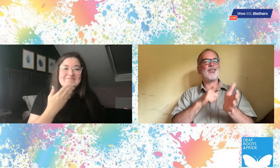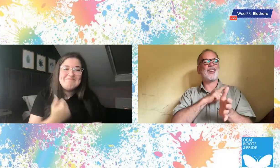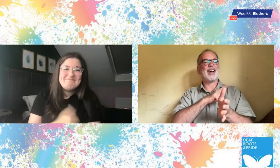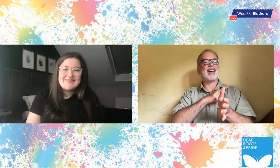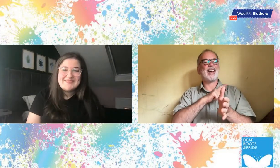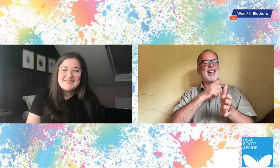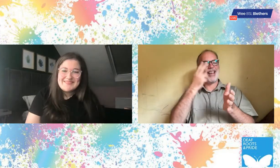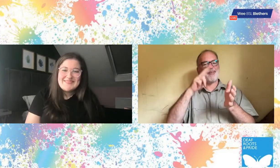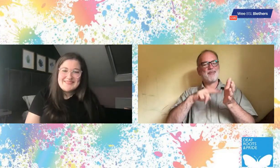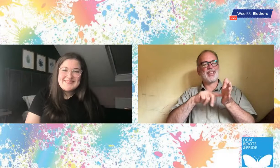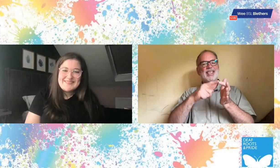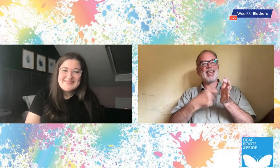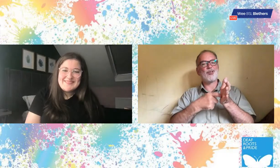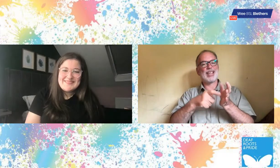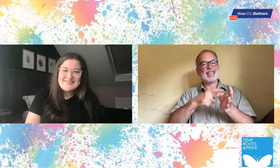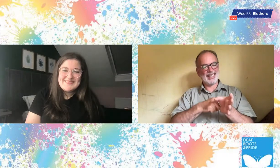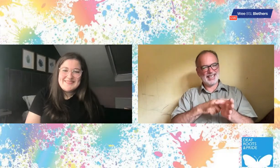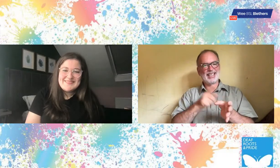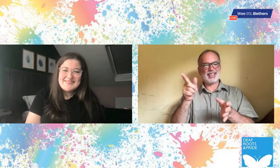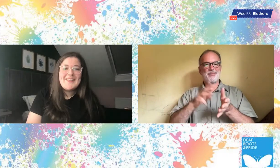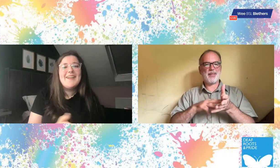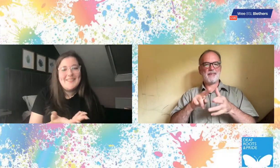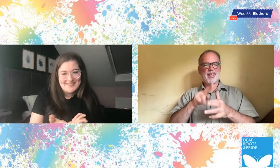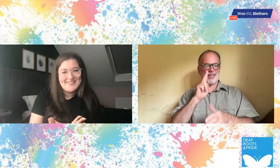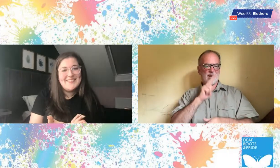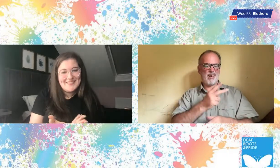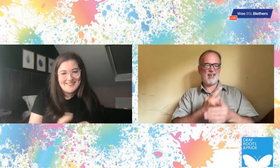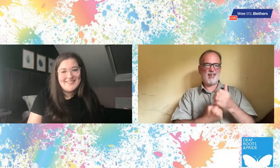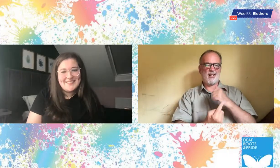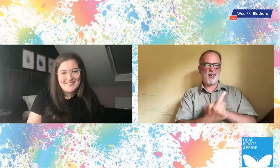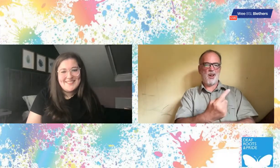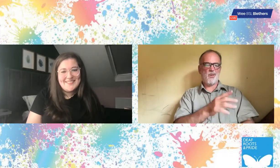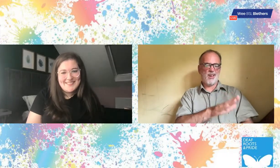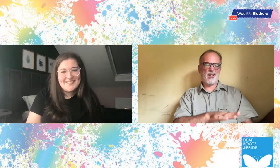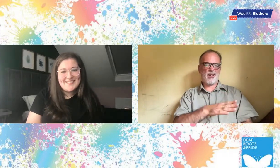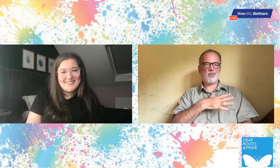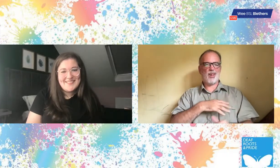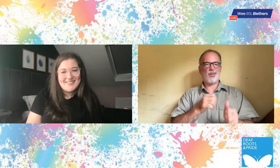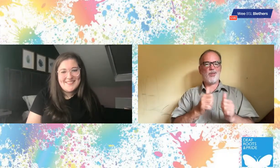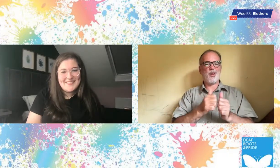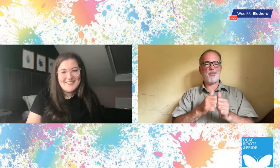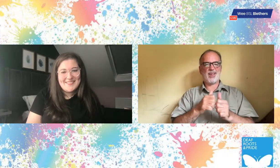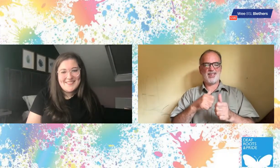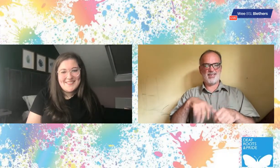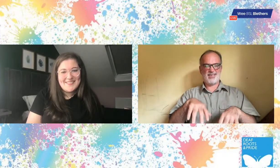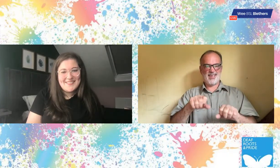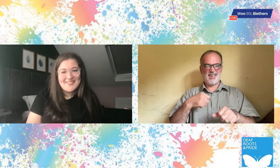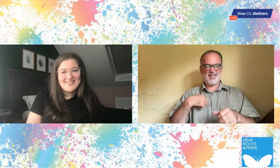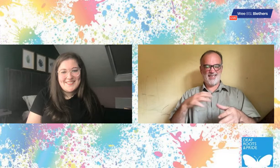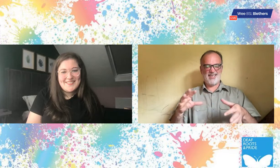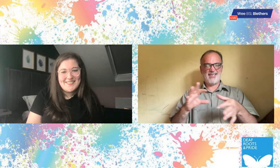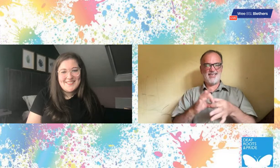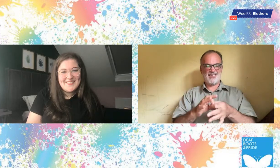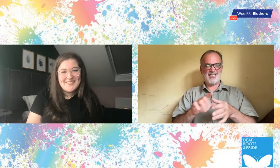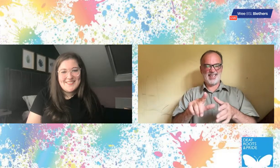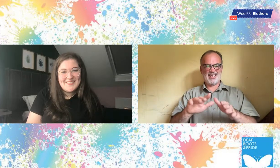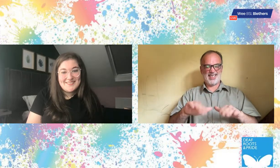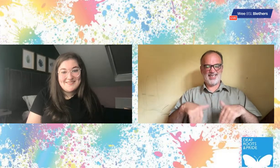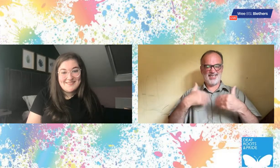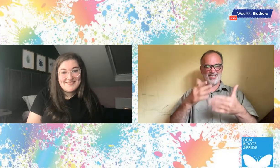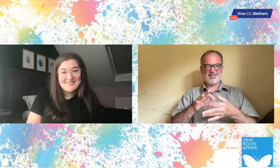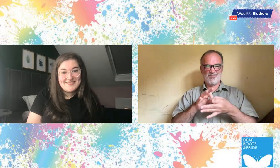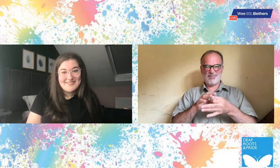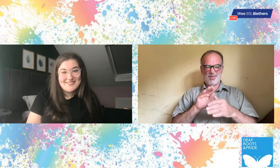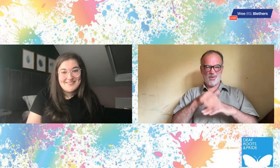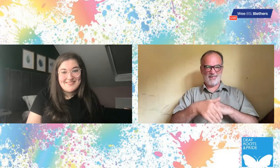my Yorkshire Terrier. Yeah. I love that Yorkshire Terrier called Terry, um, because my parents thought I was a bit lonely and